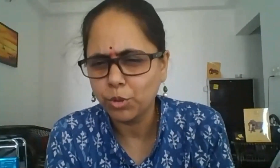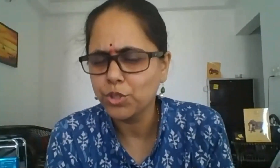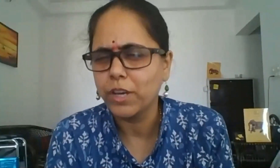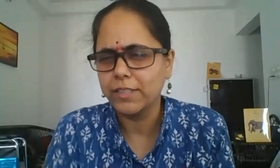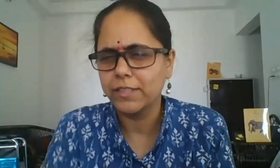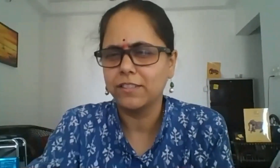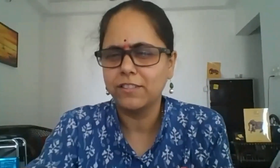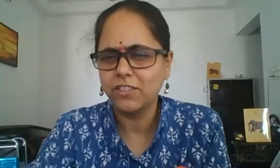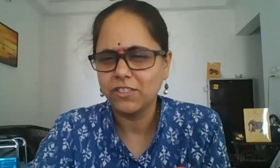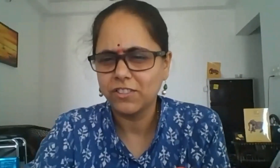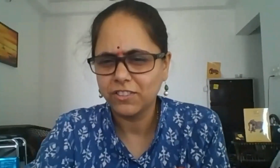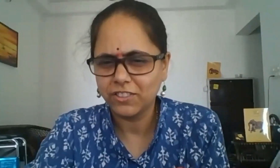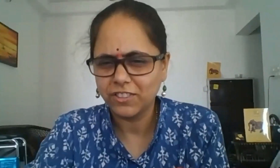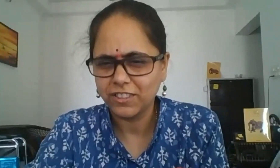your answers.